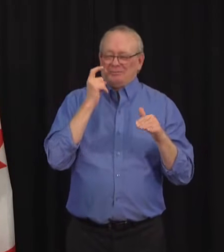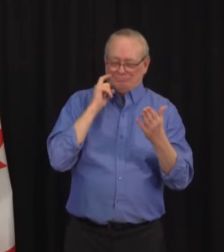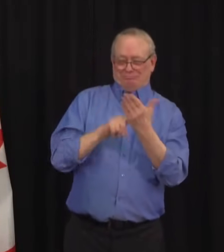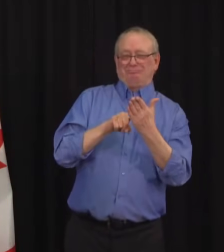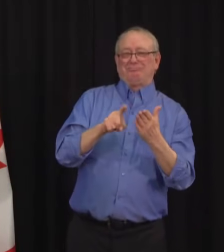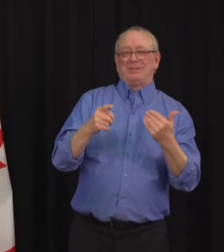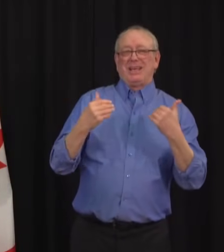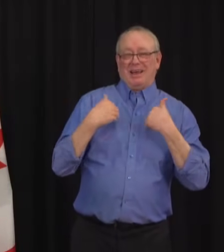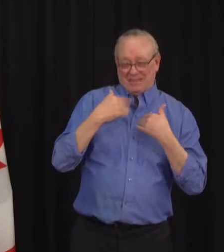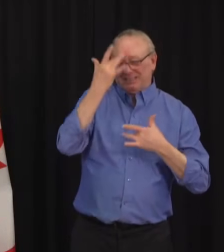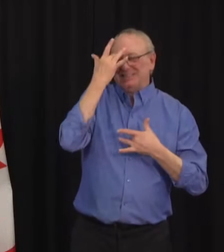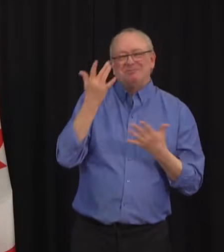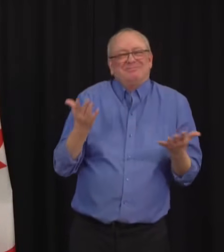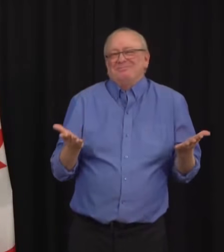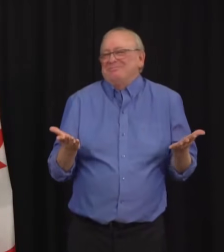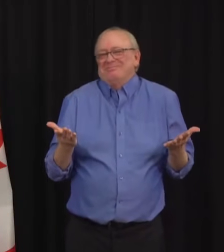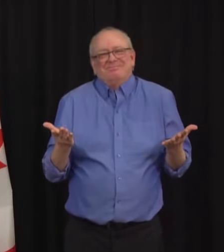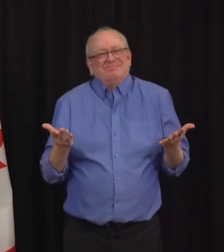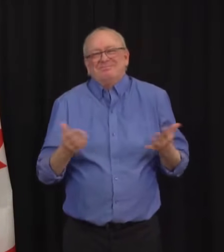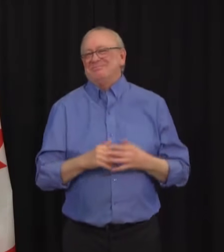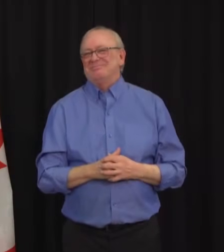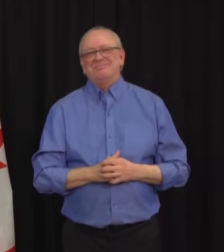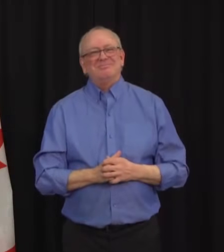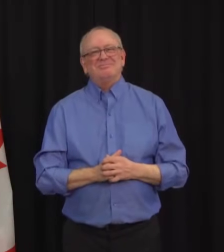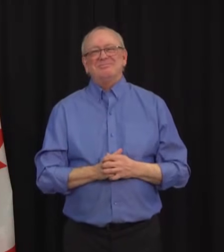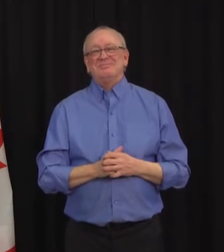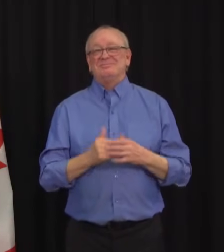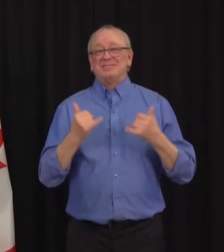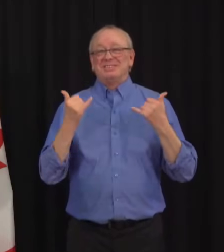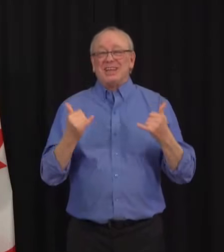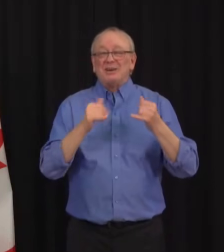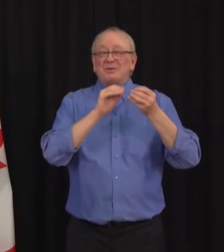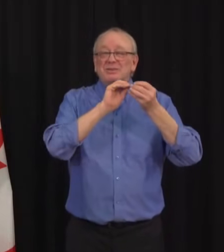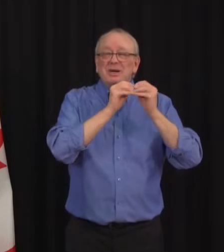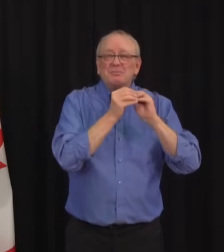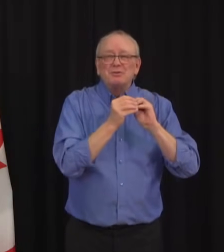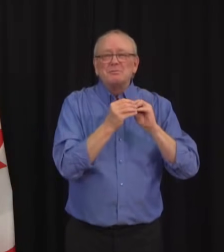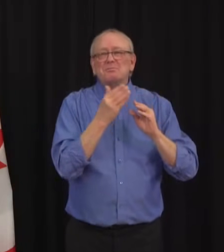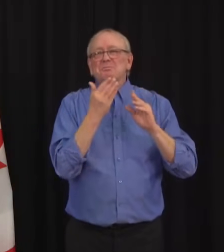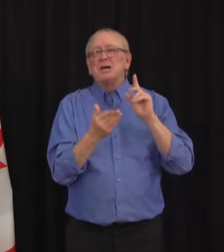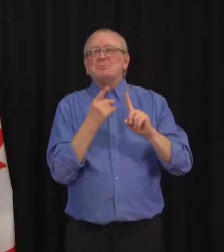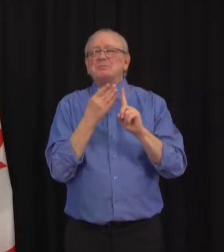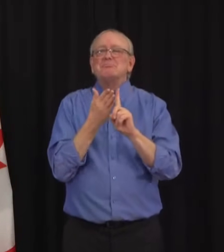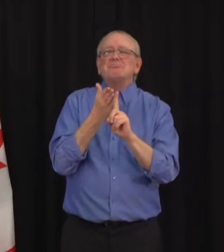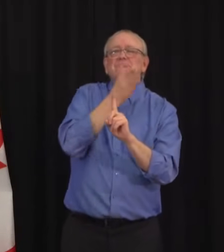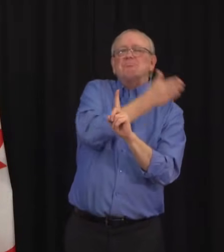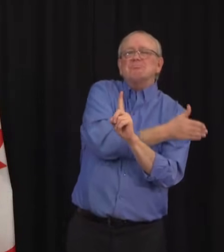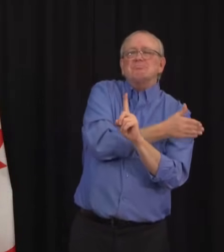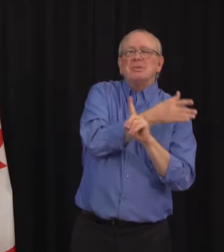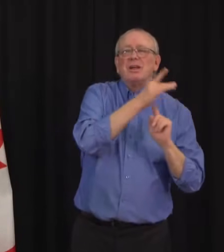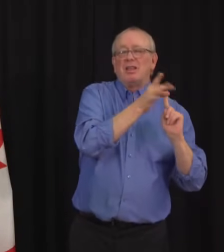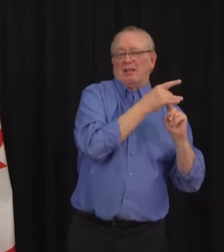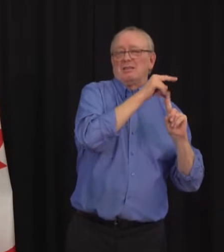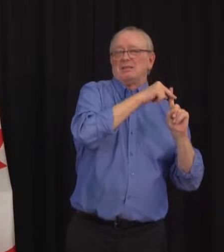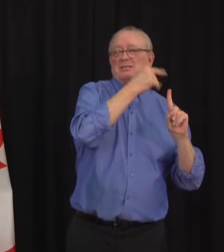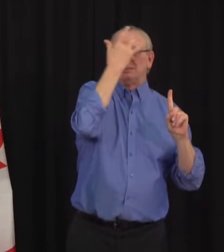be those who could have been infectious at that time. I would say that no matter the scenario, whether it's a shopping mall or any